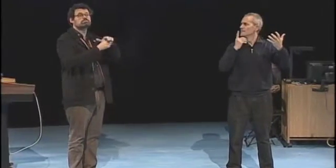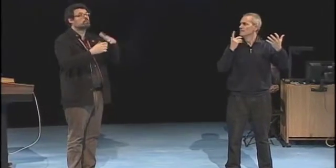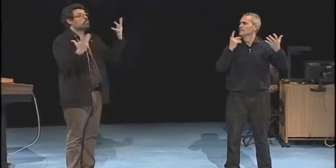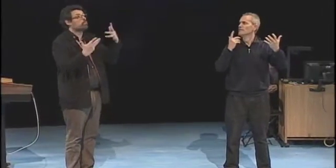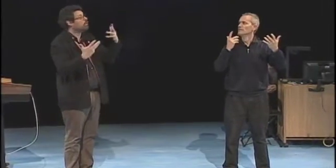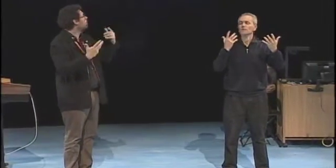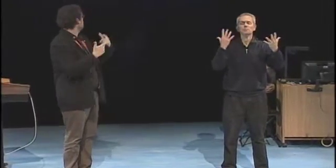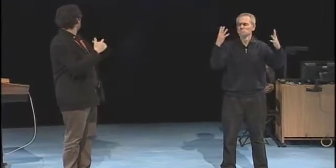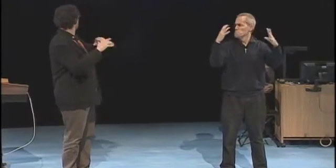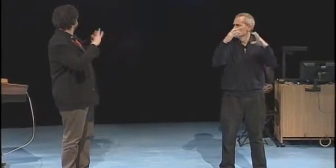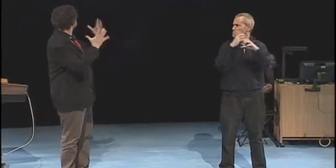So,